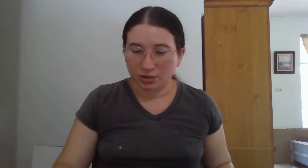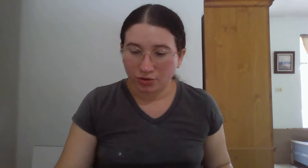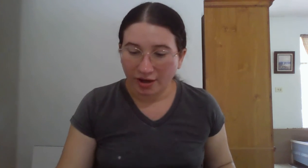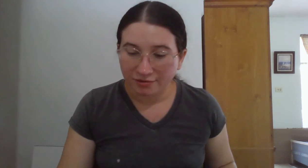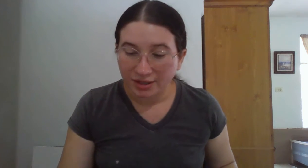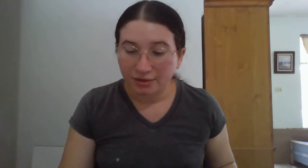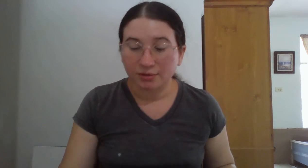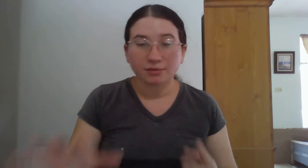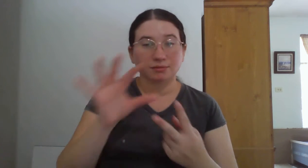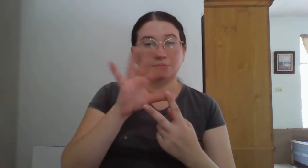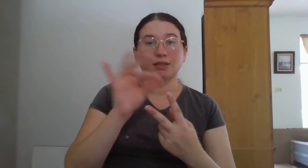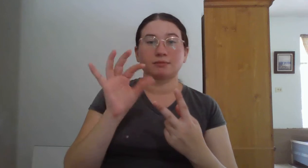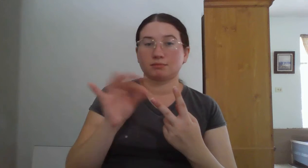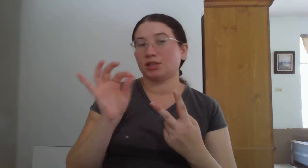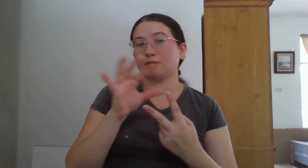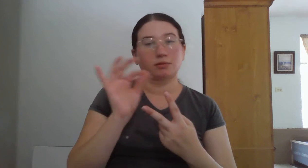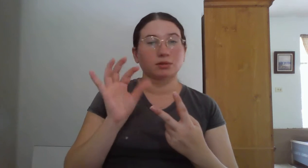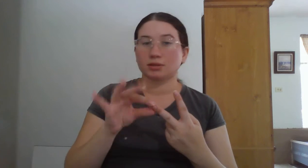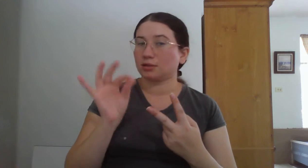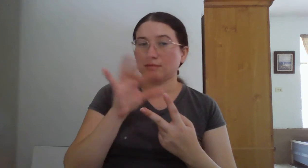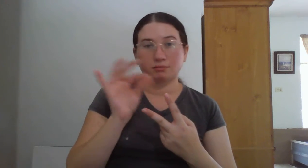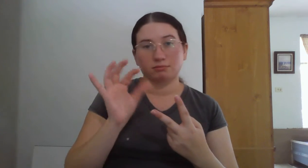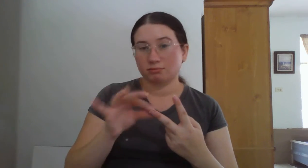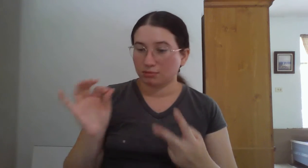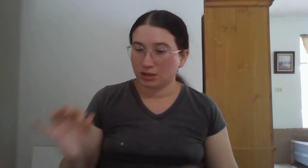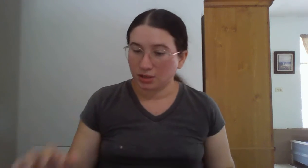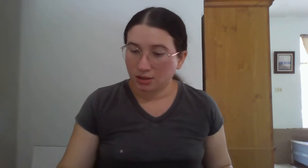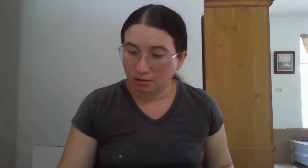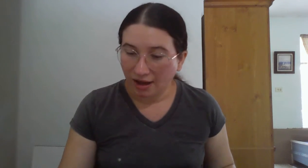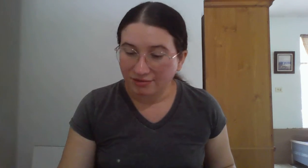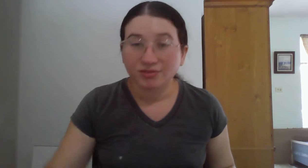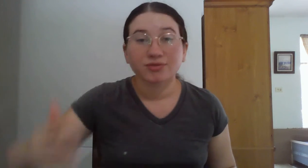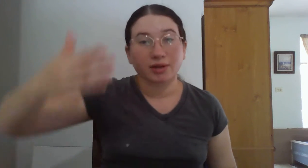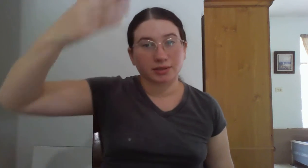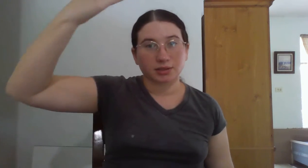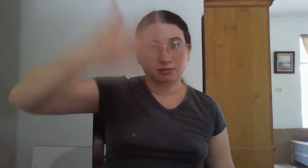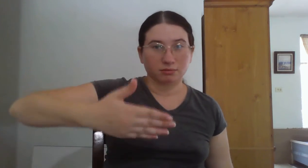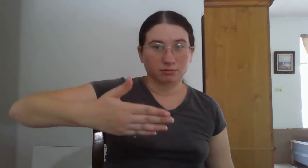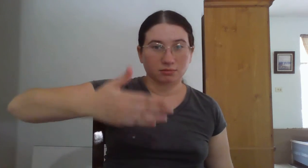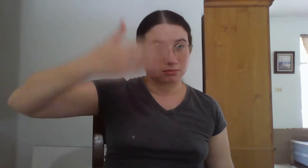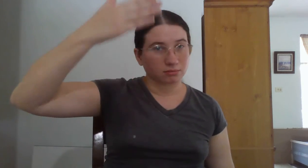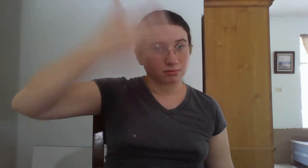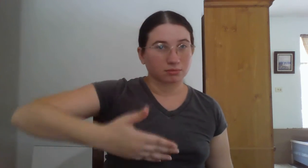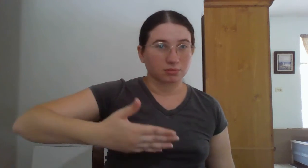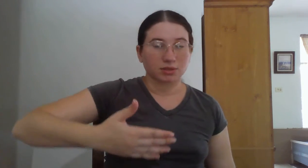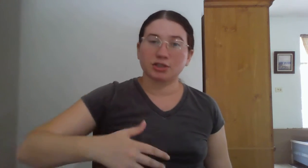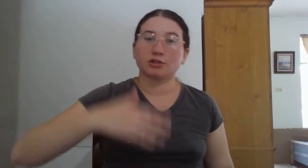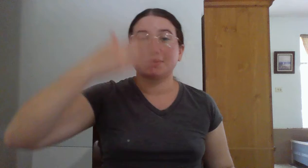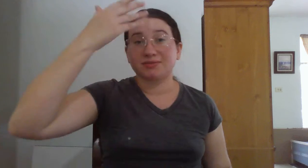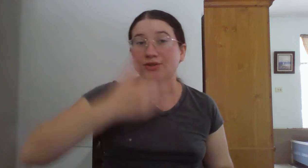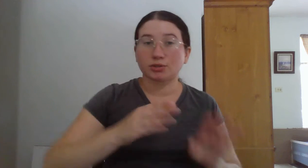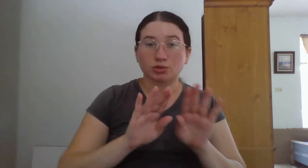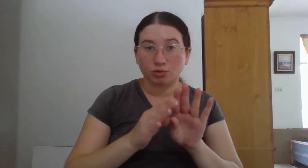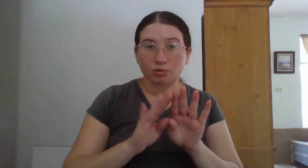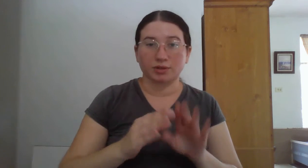You have either, right? Either or, You have front. This could be front door. This